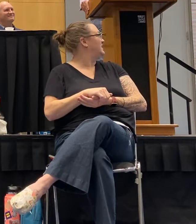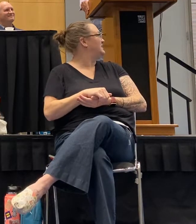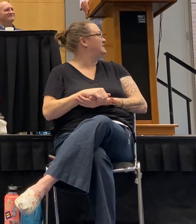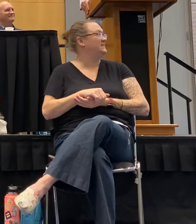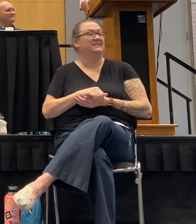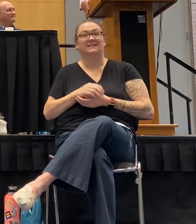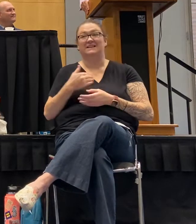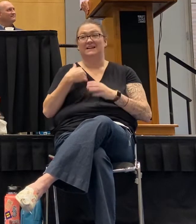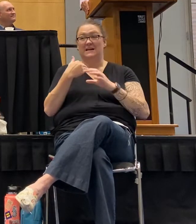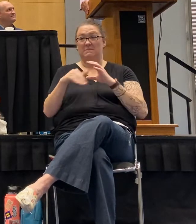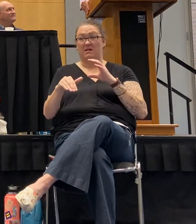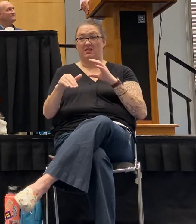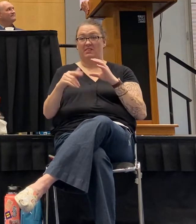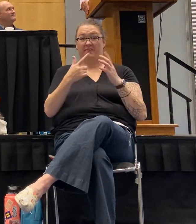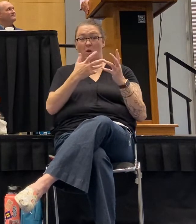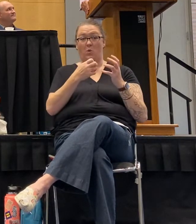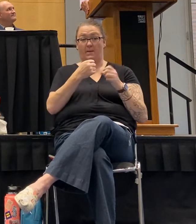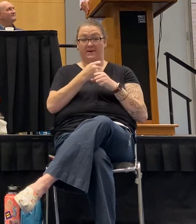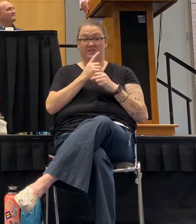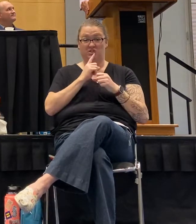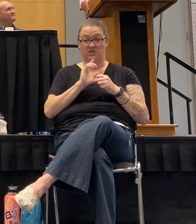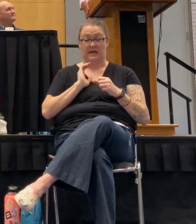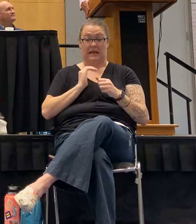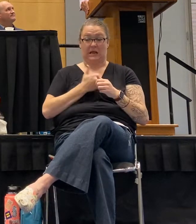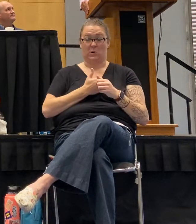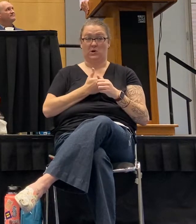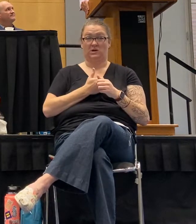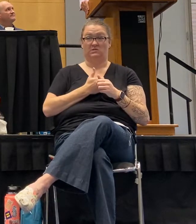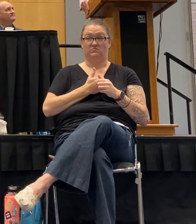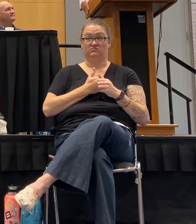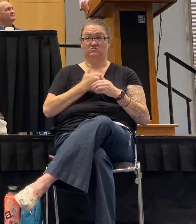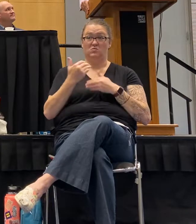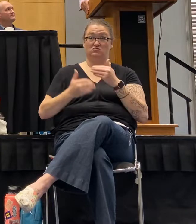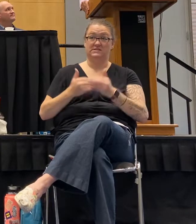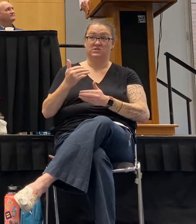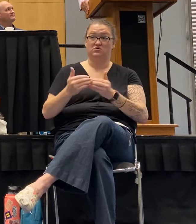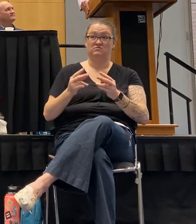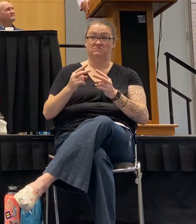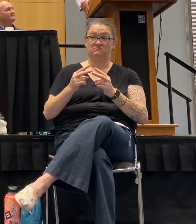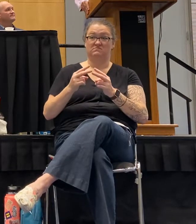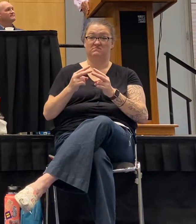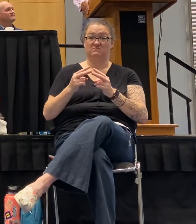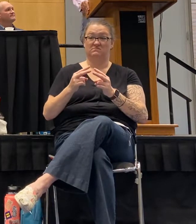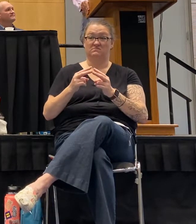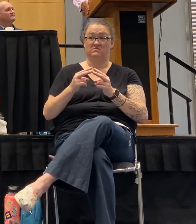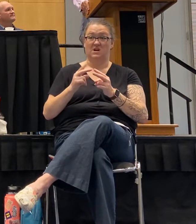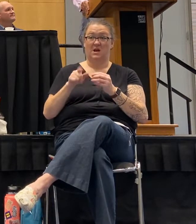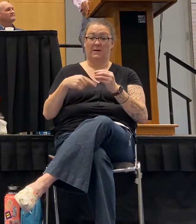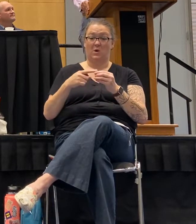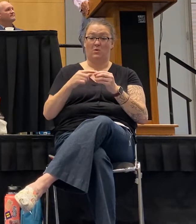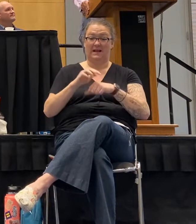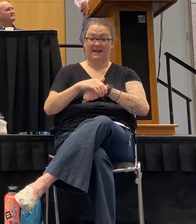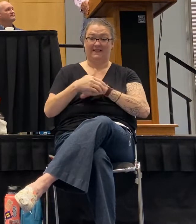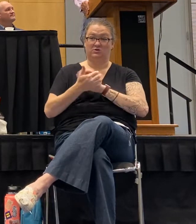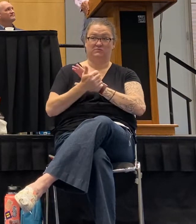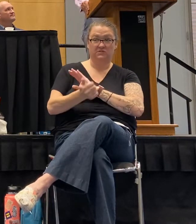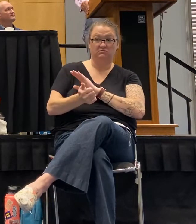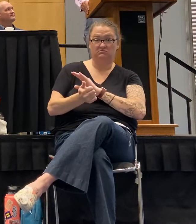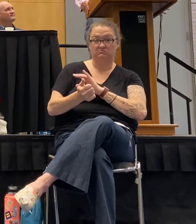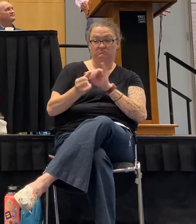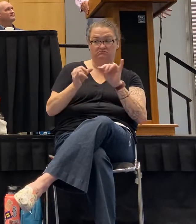and they wanted to make sure that our procedures for verifying English proficiency